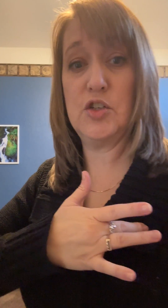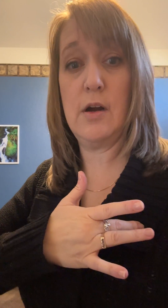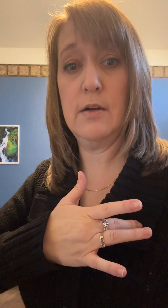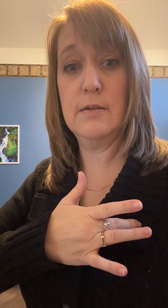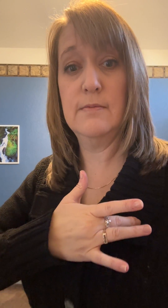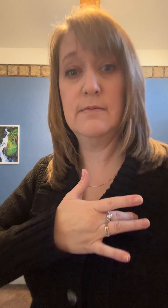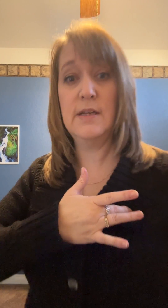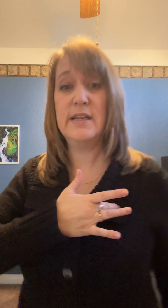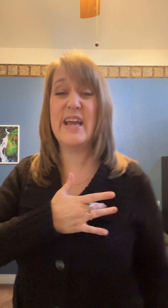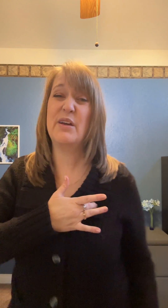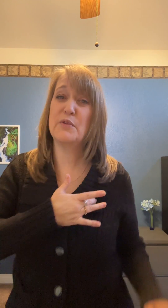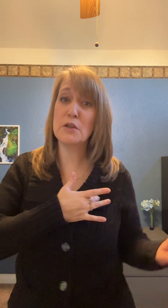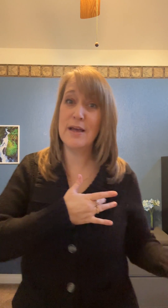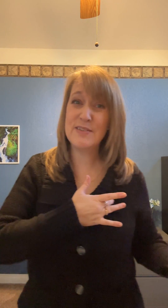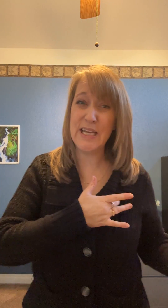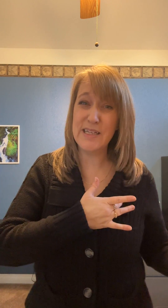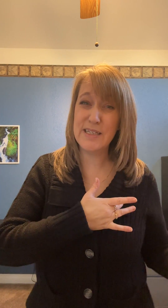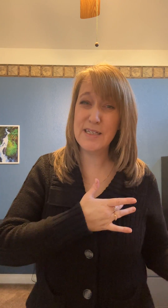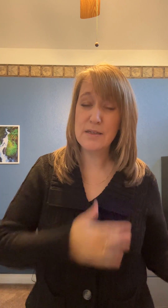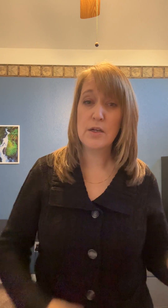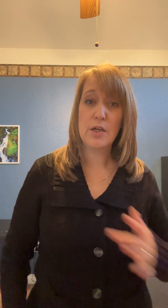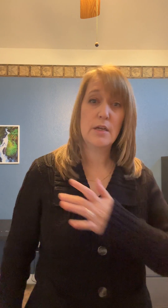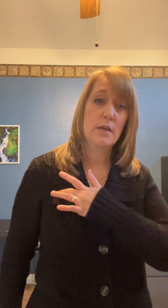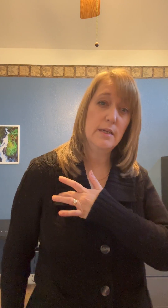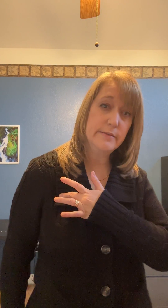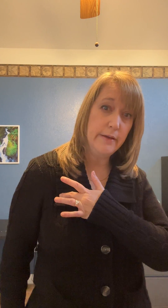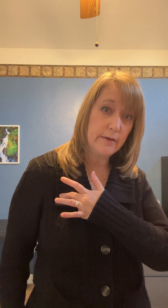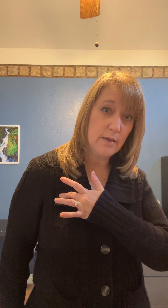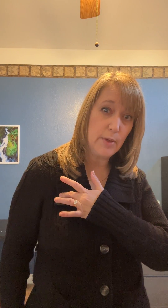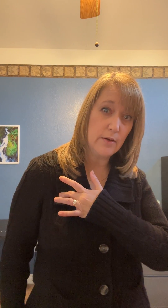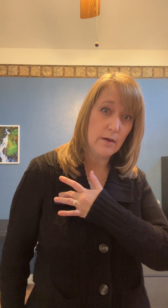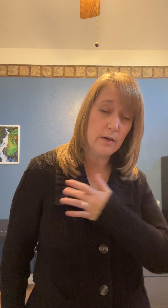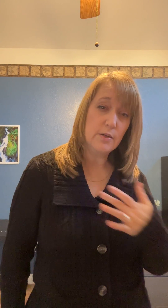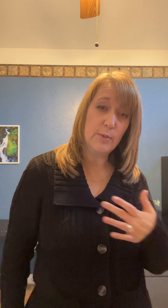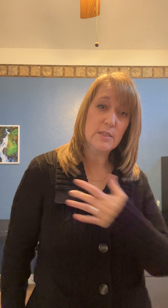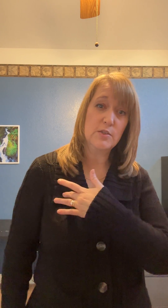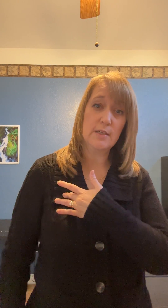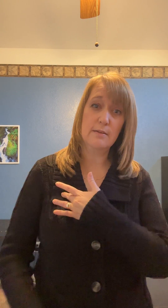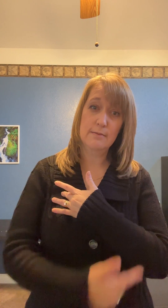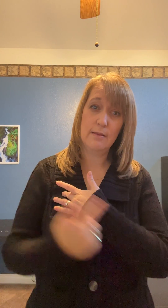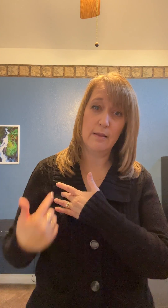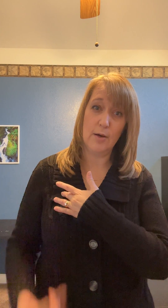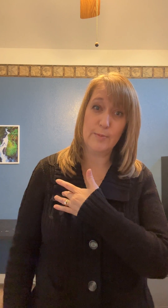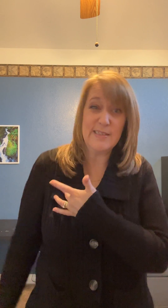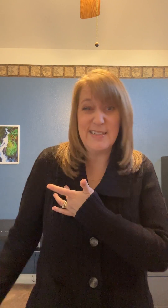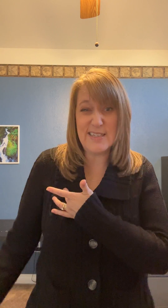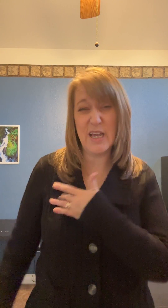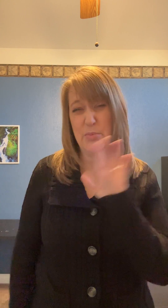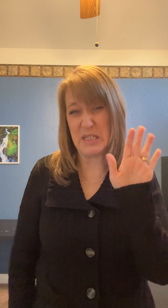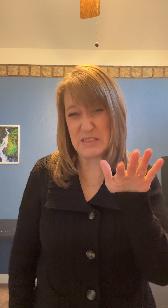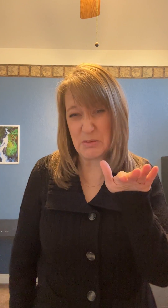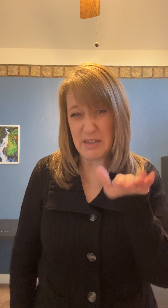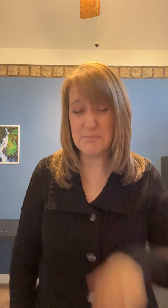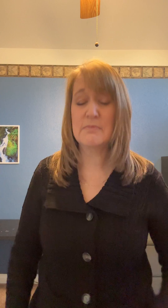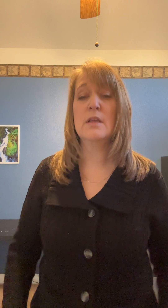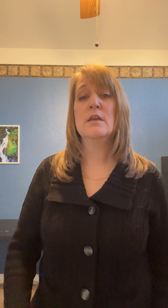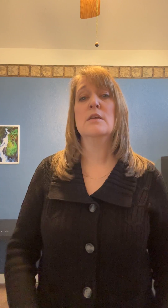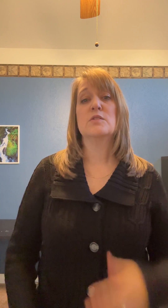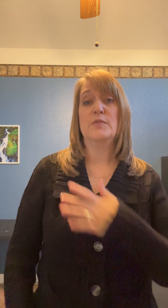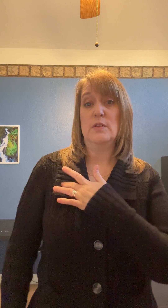heart. Now, if you're left-handed, it's not going to be your heart. You'll be touching the opposite side, but that's okay. So if you're